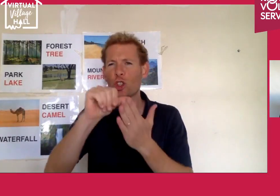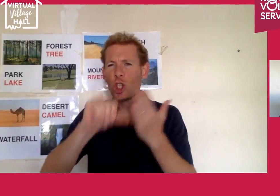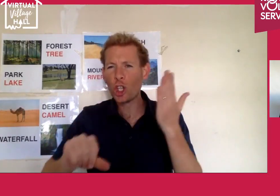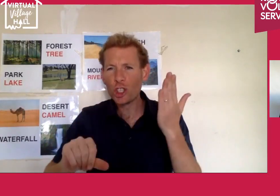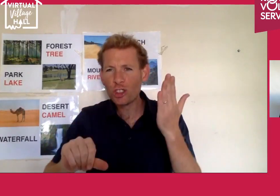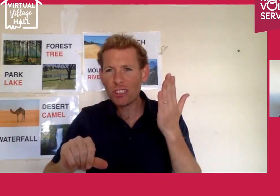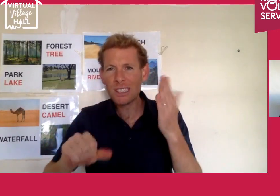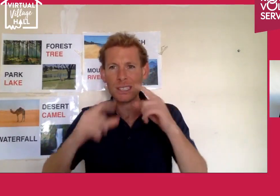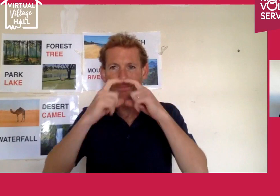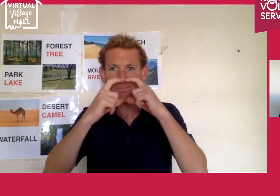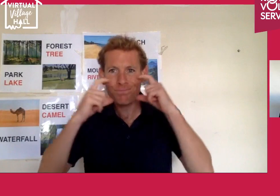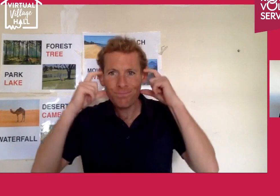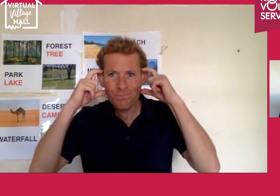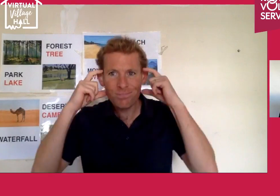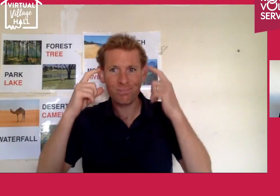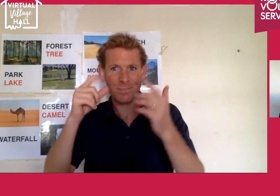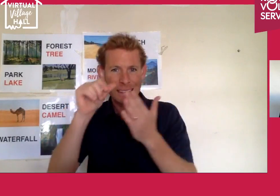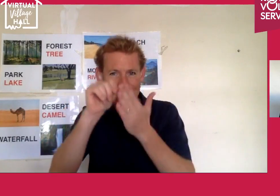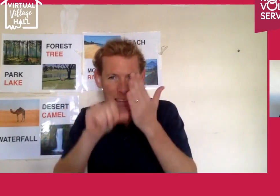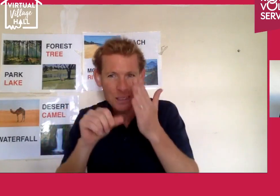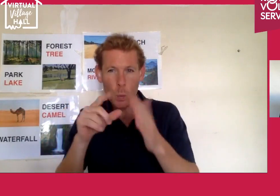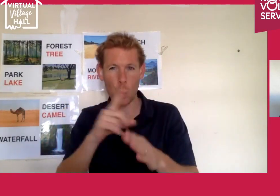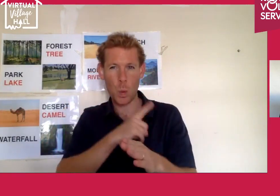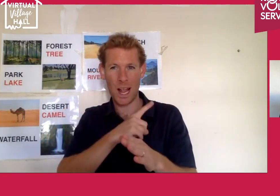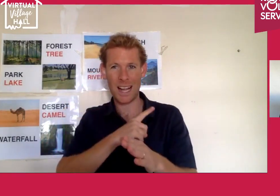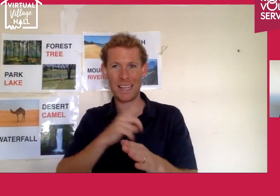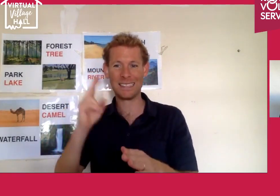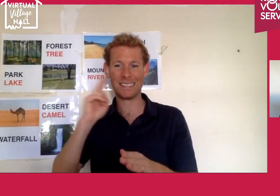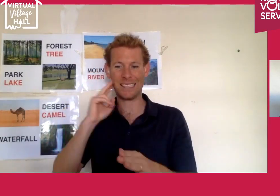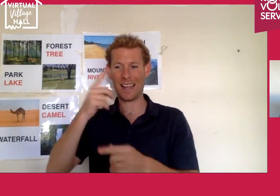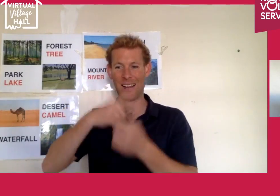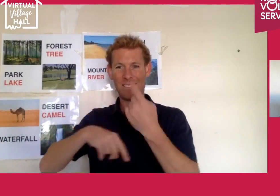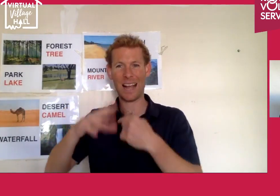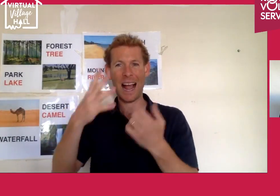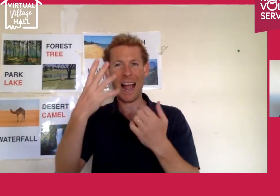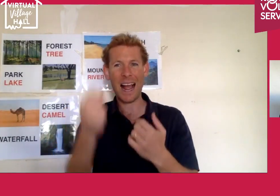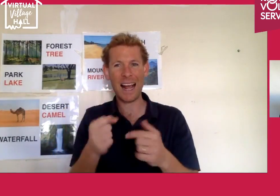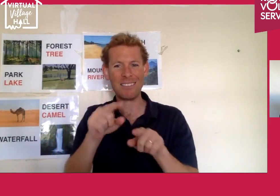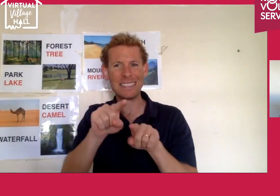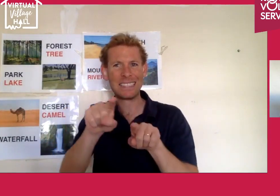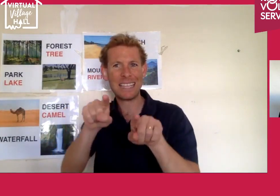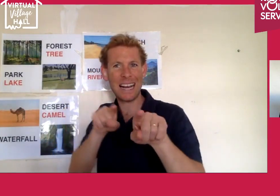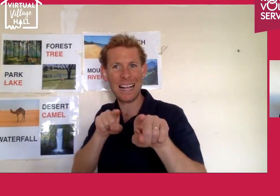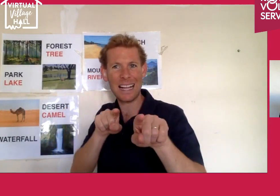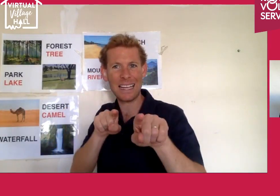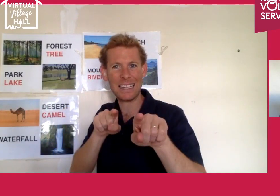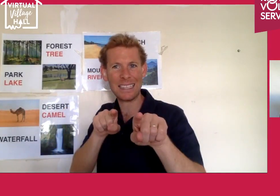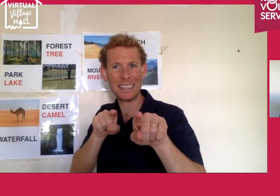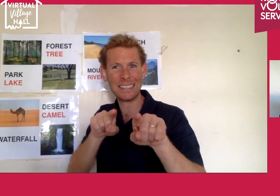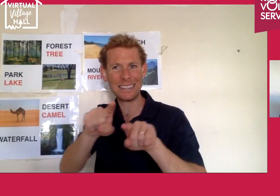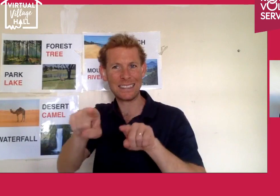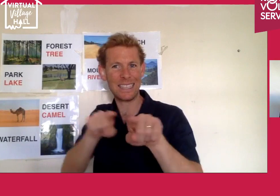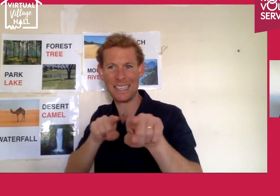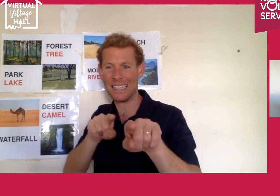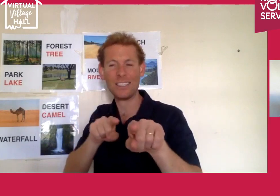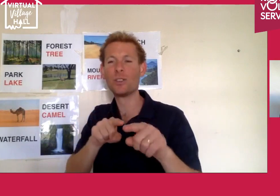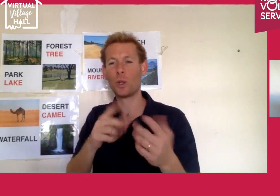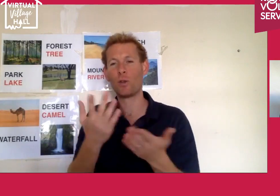the interpreter support. It just would not have worked, you know. And sometimes some things are still quite difficult, like surgery. You know, we know with all the masks that we're wearing